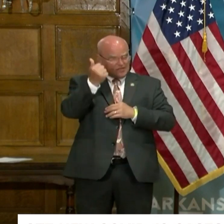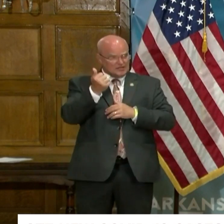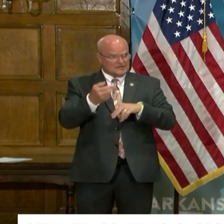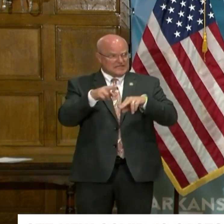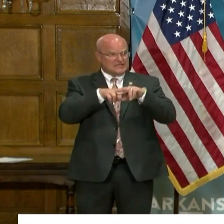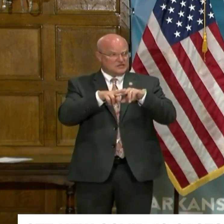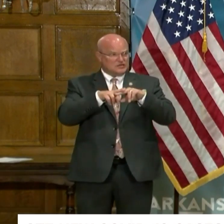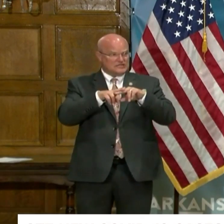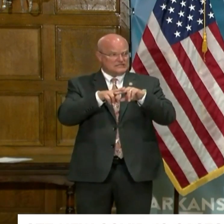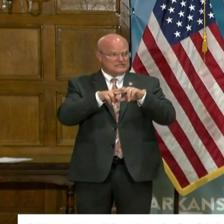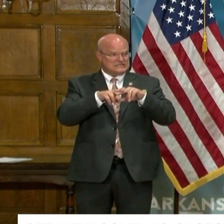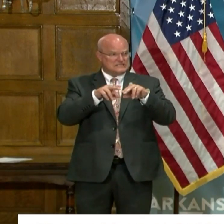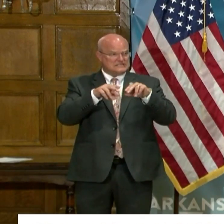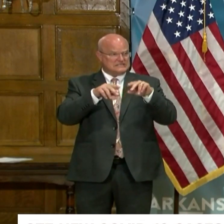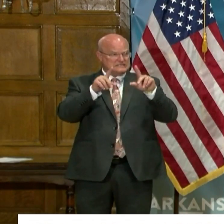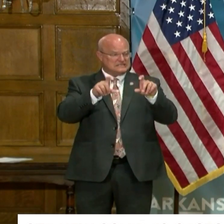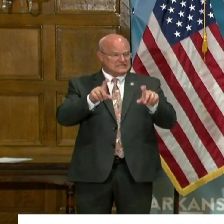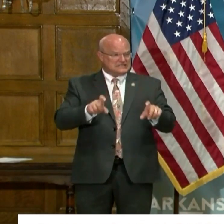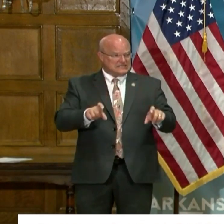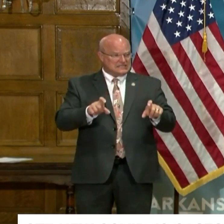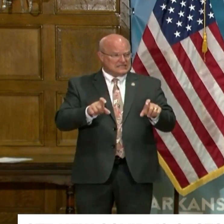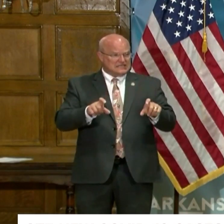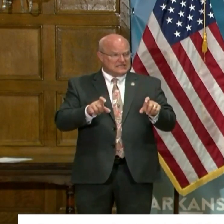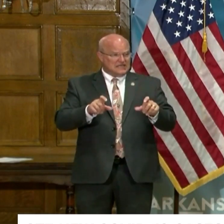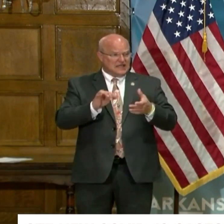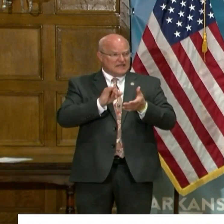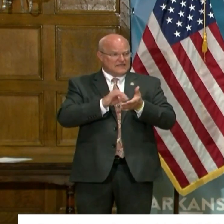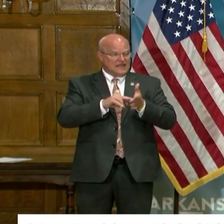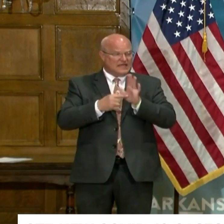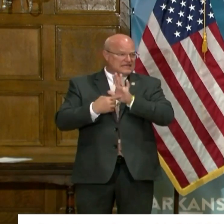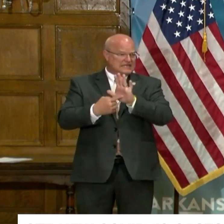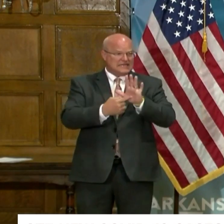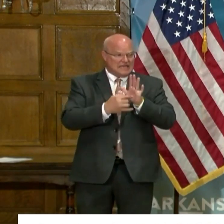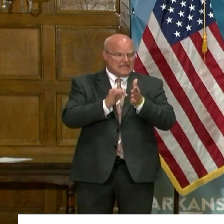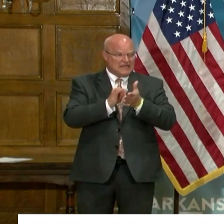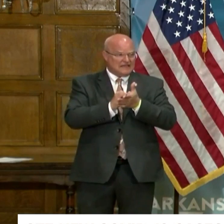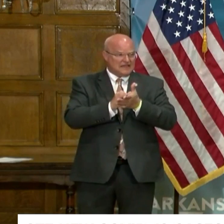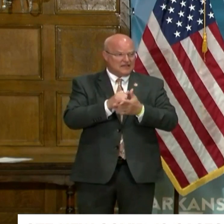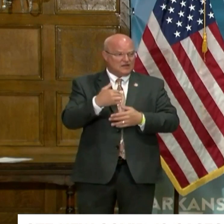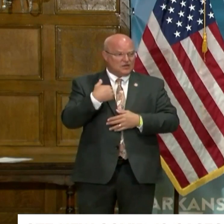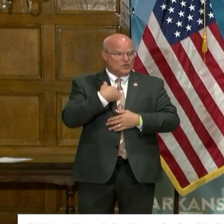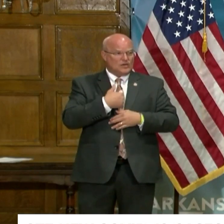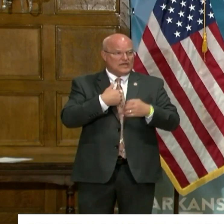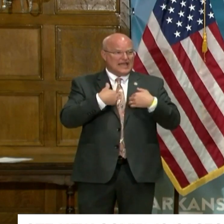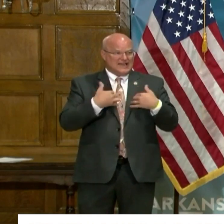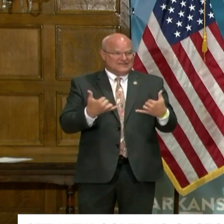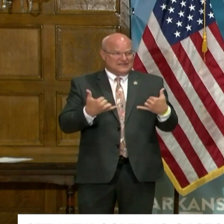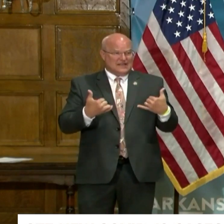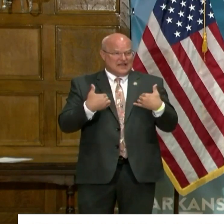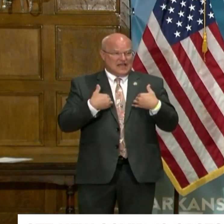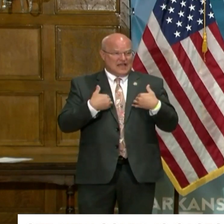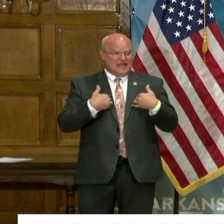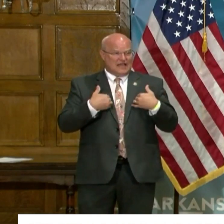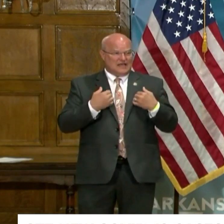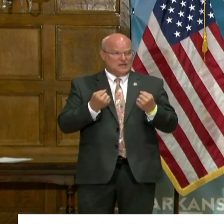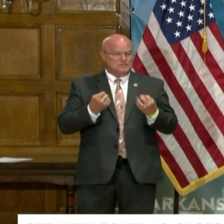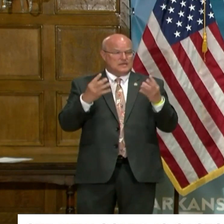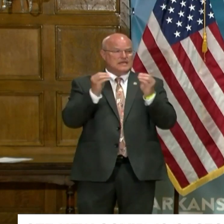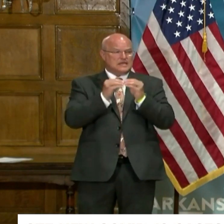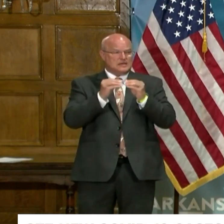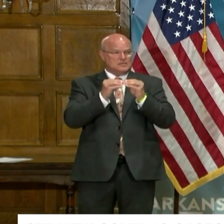the increase of testing efforts, does that indicate that we have now or have had many